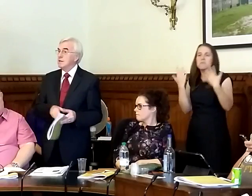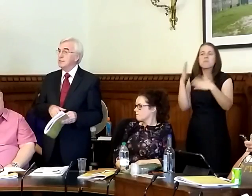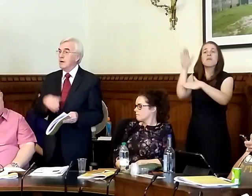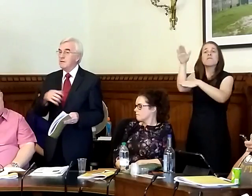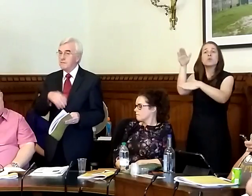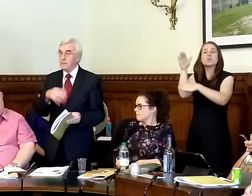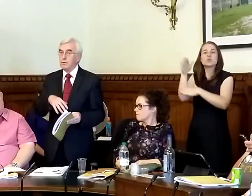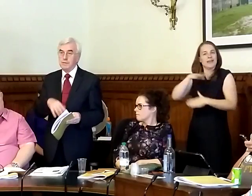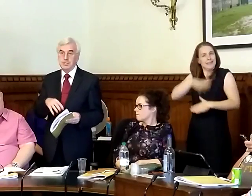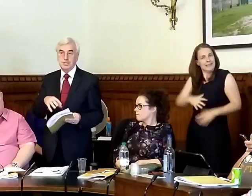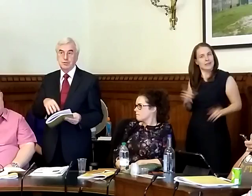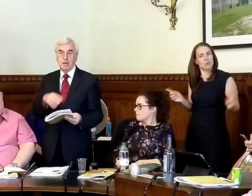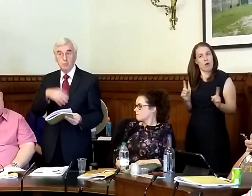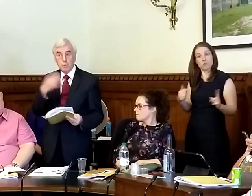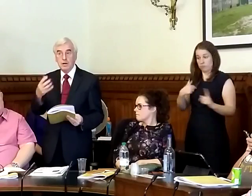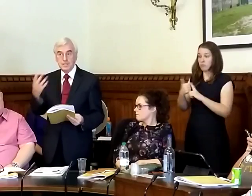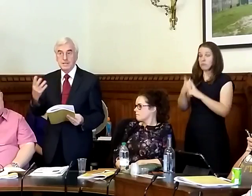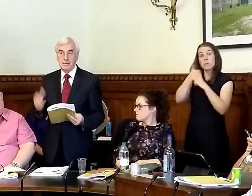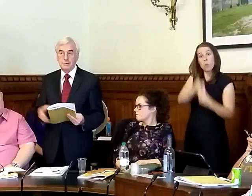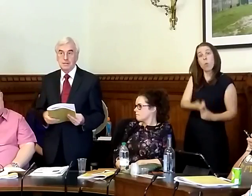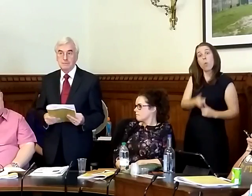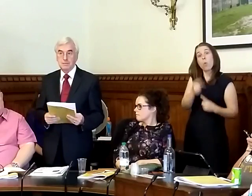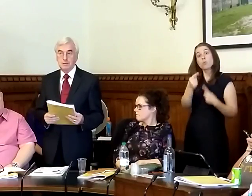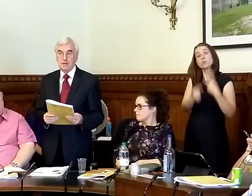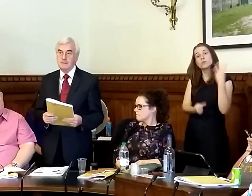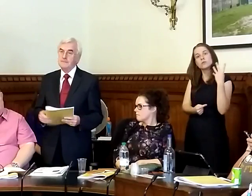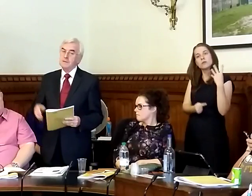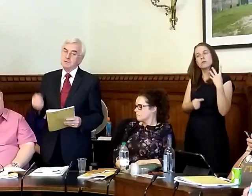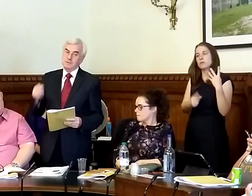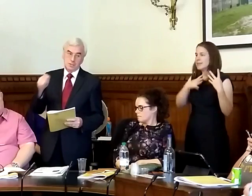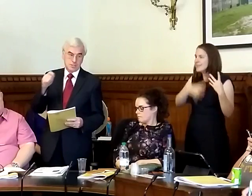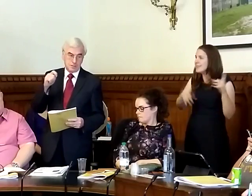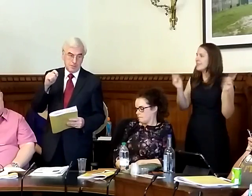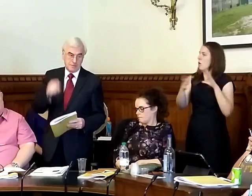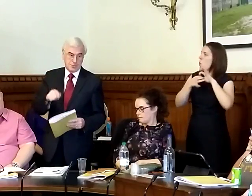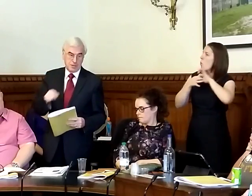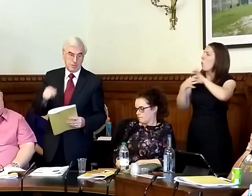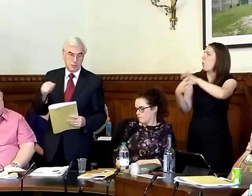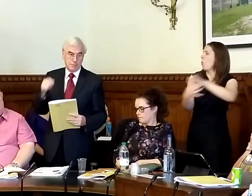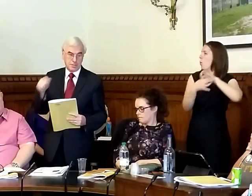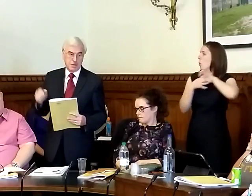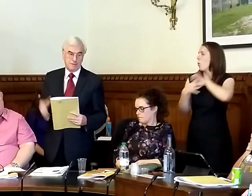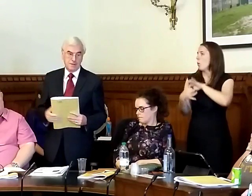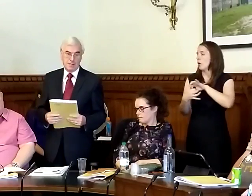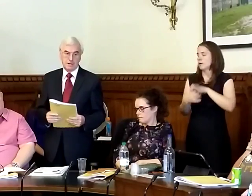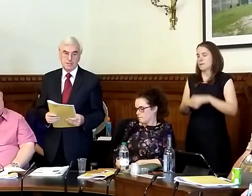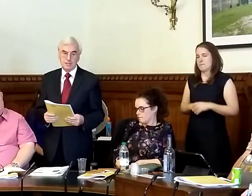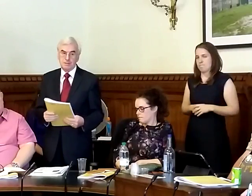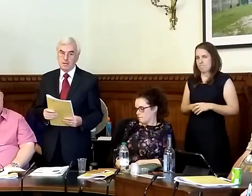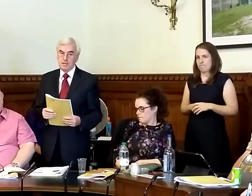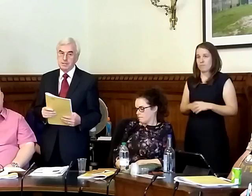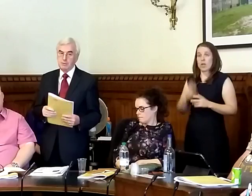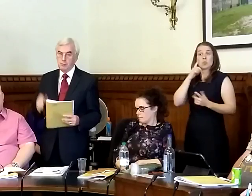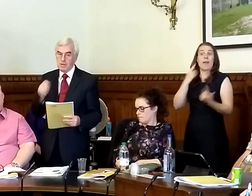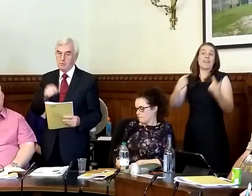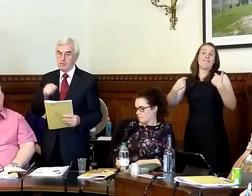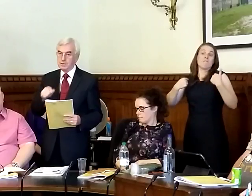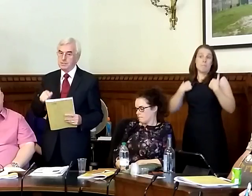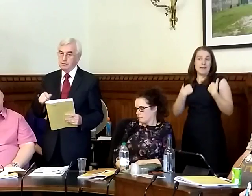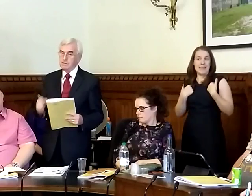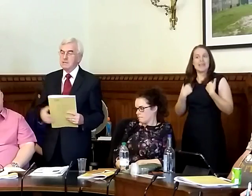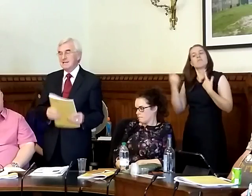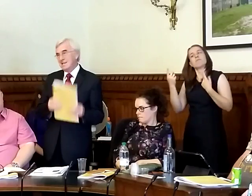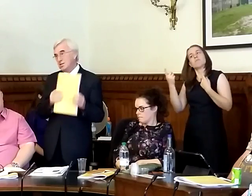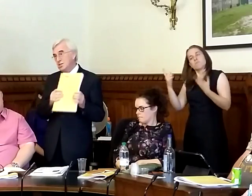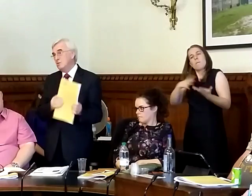recommendations. And the way forward is to try and work together in that respect. So just on behalf of Jeremy Corbyn, myself and others in the party, what we